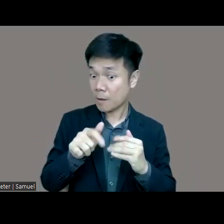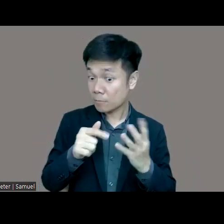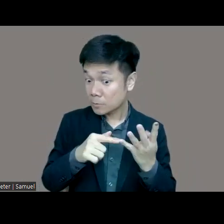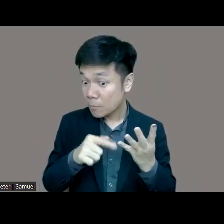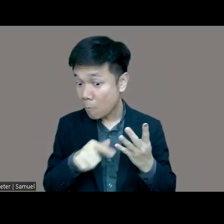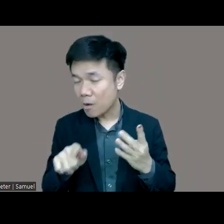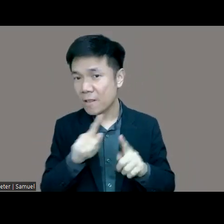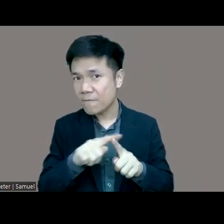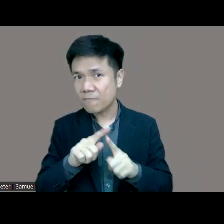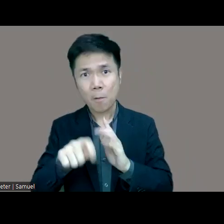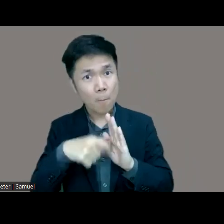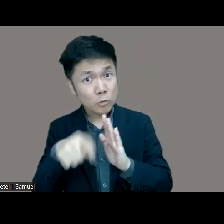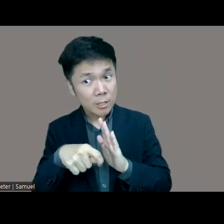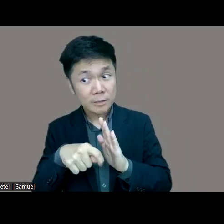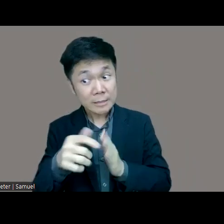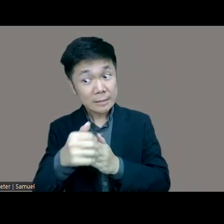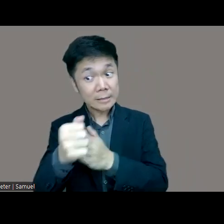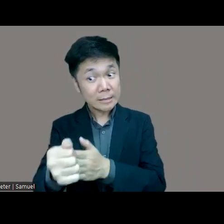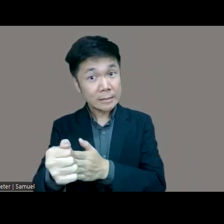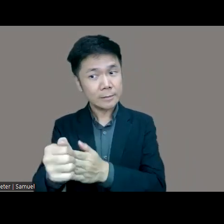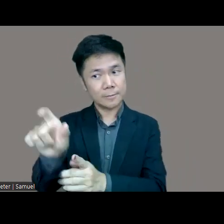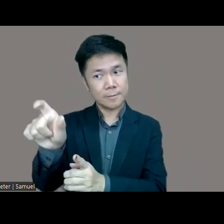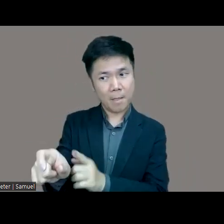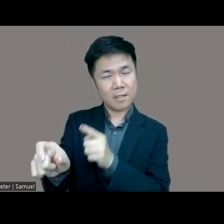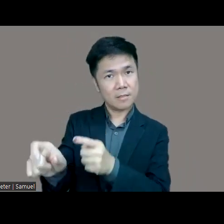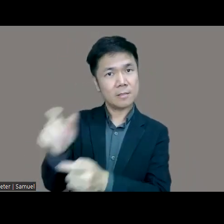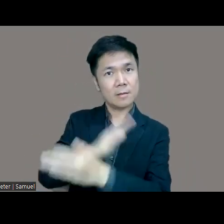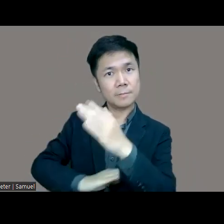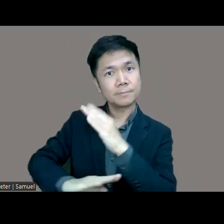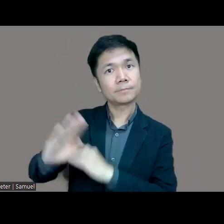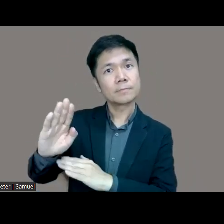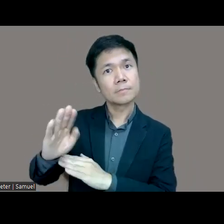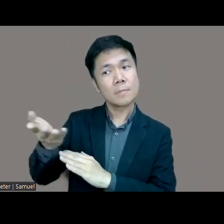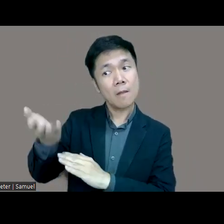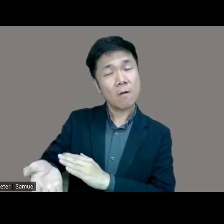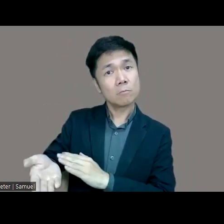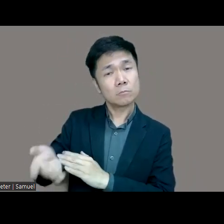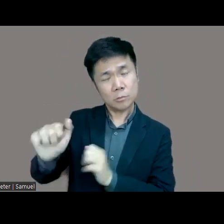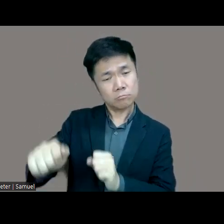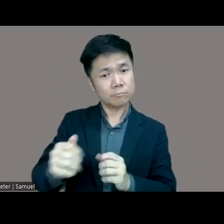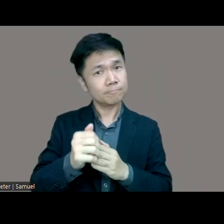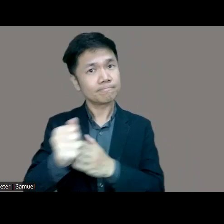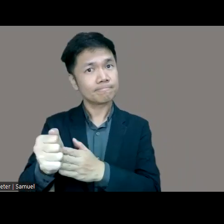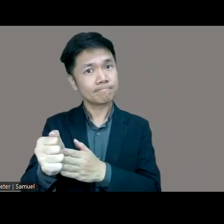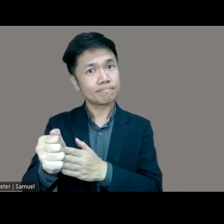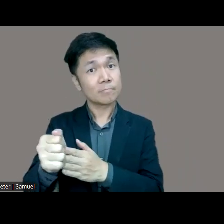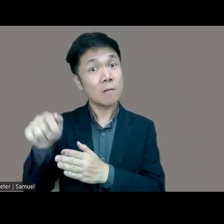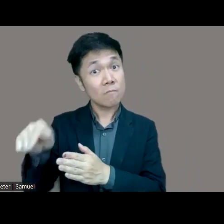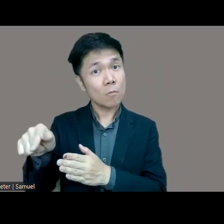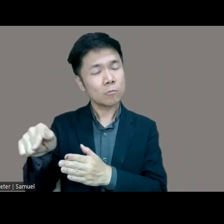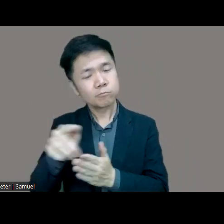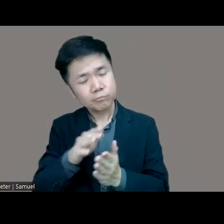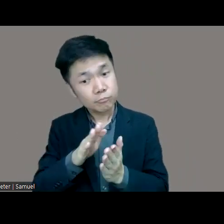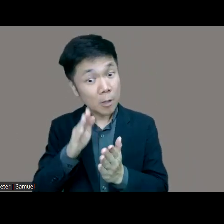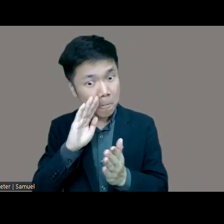So not only raising capacity, et cetera, but as well the opportunity to become implementing partners. So these